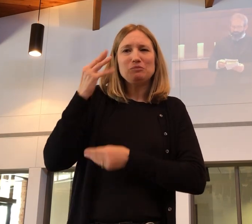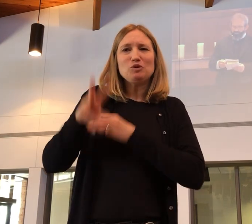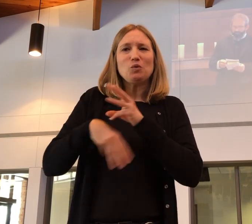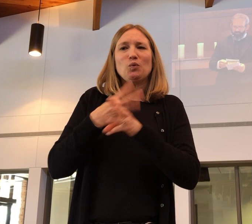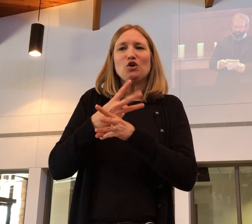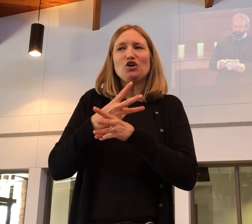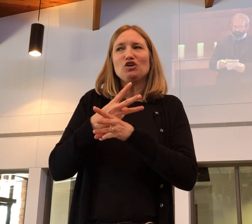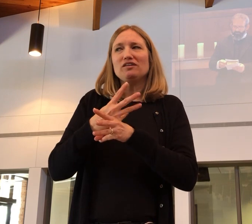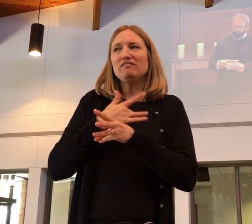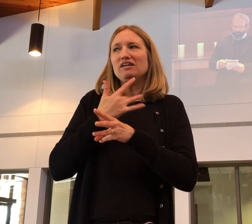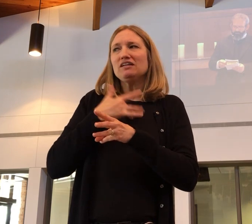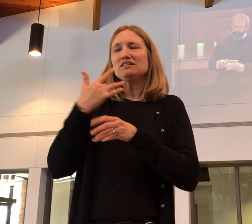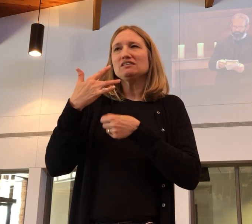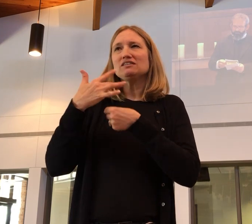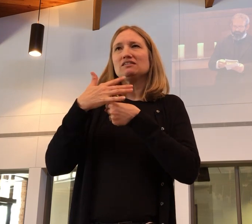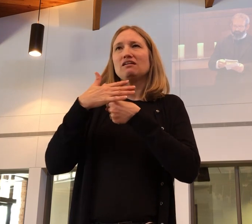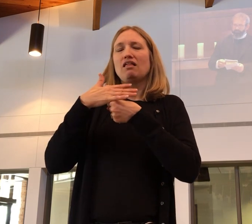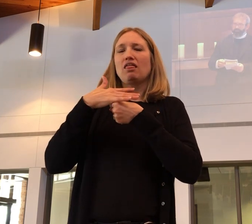is pressing in.